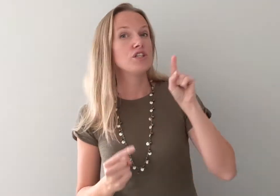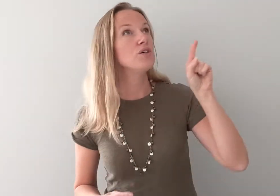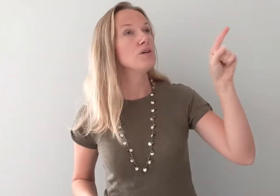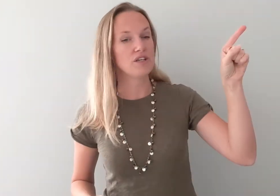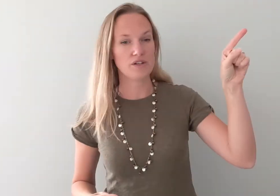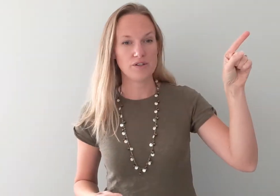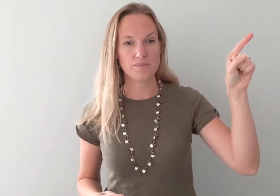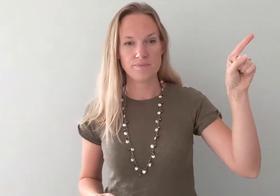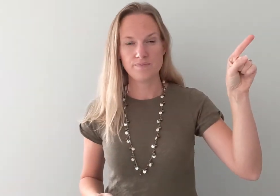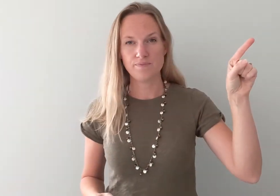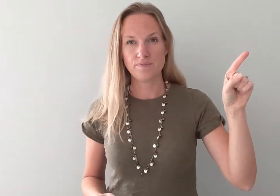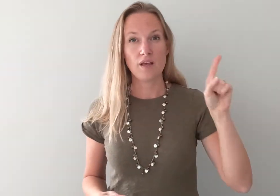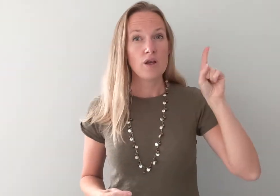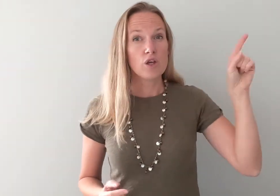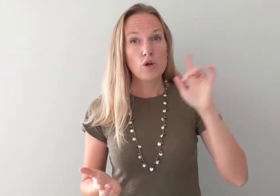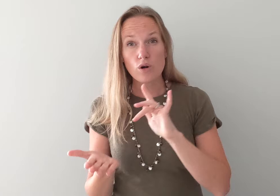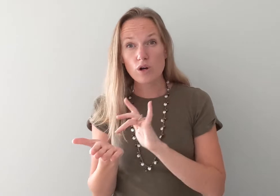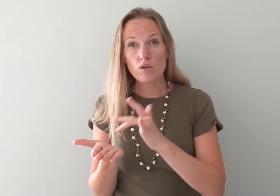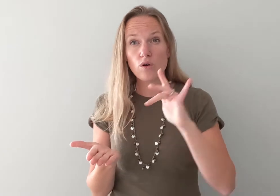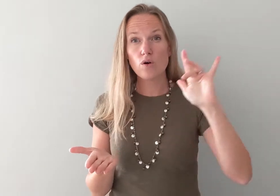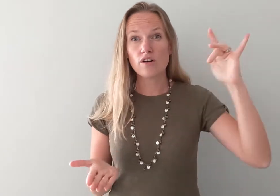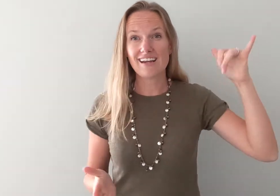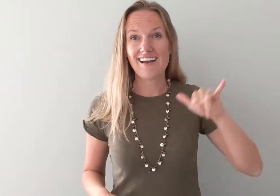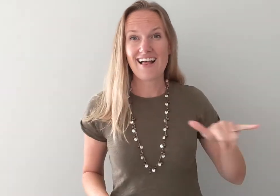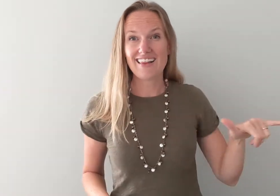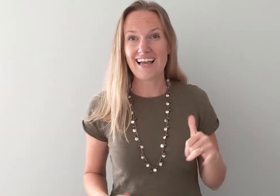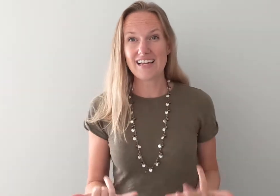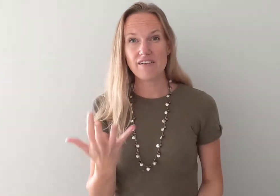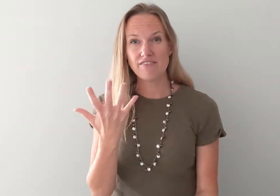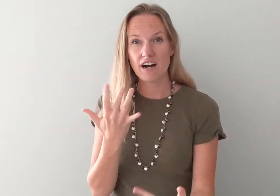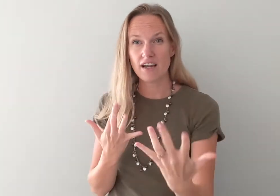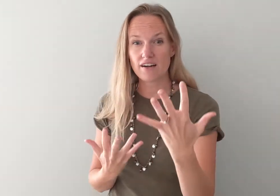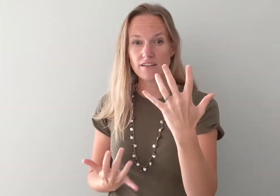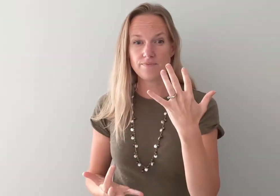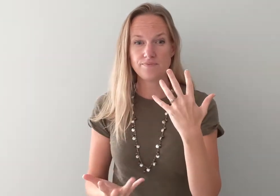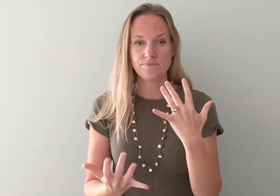to you. Your glory like a fire,